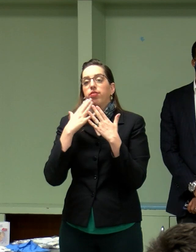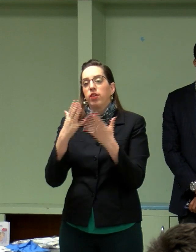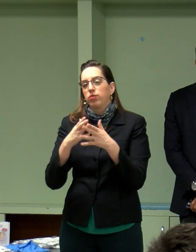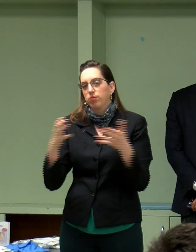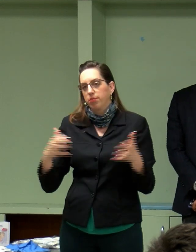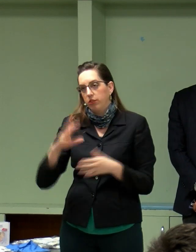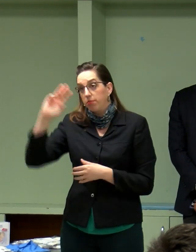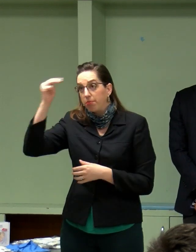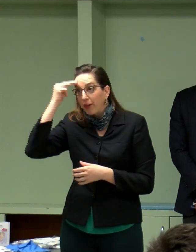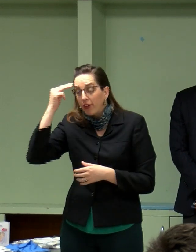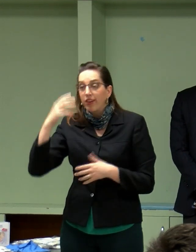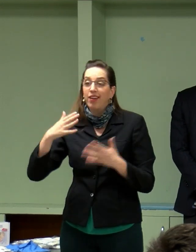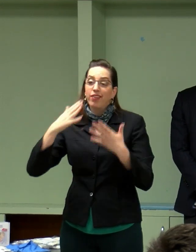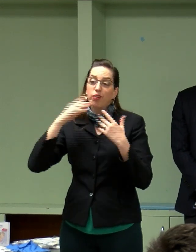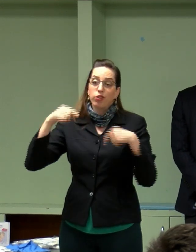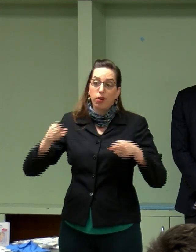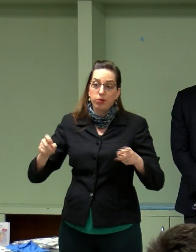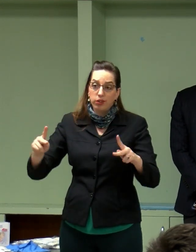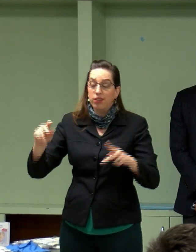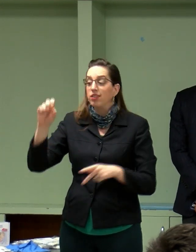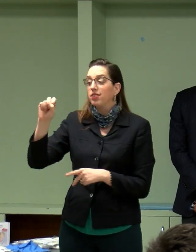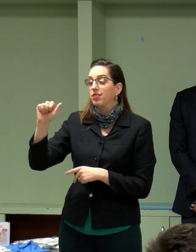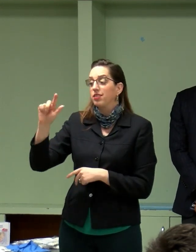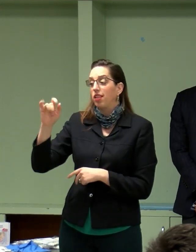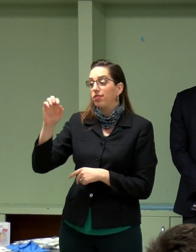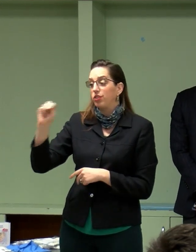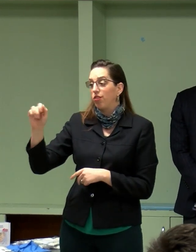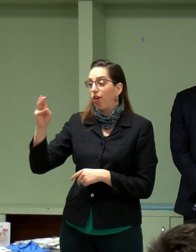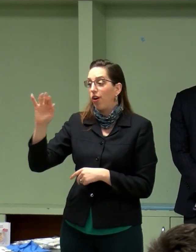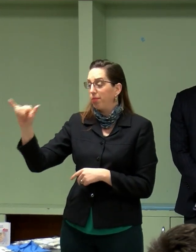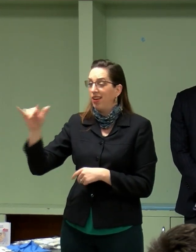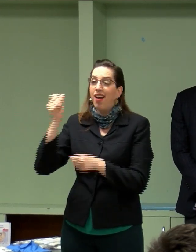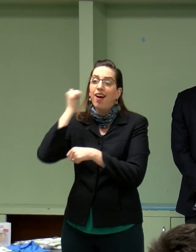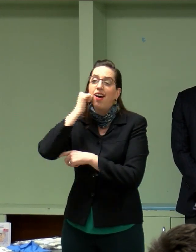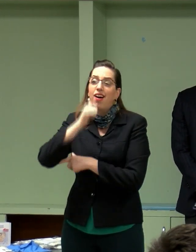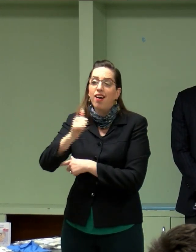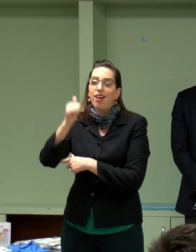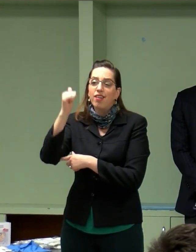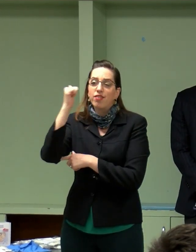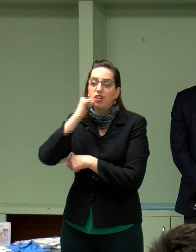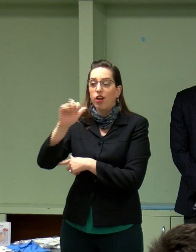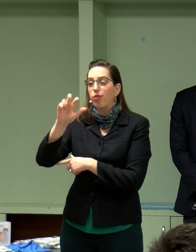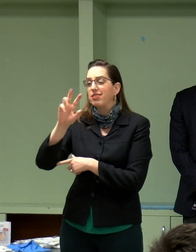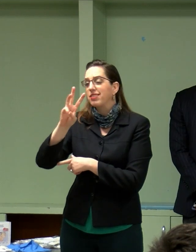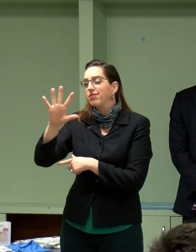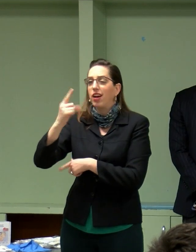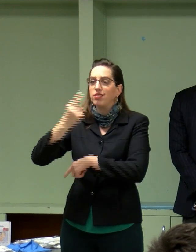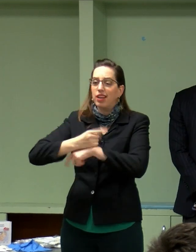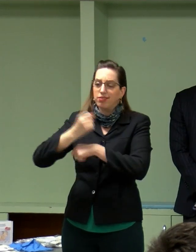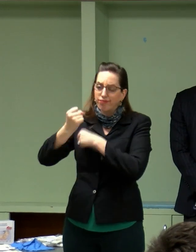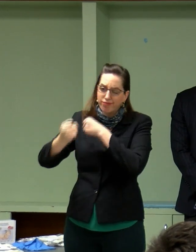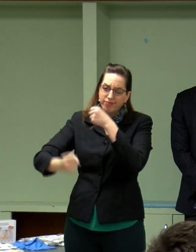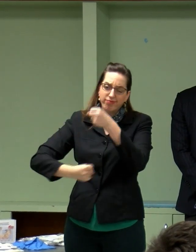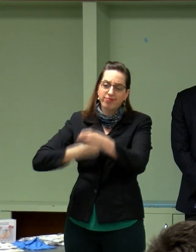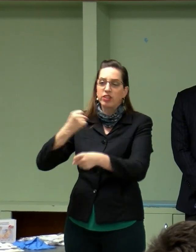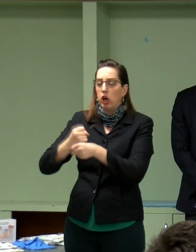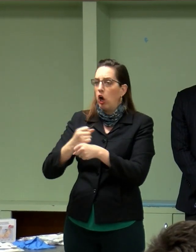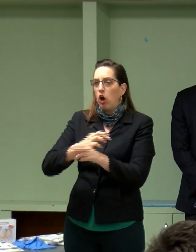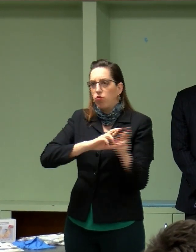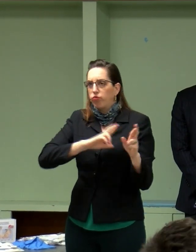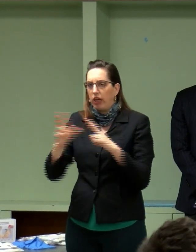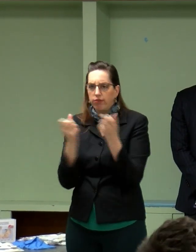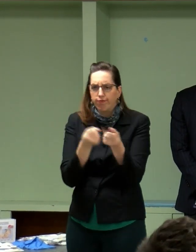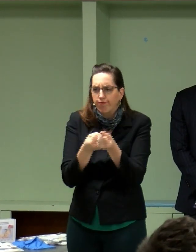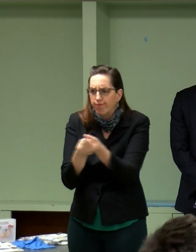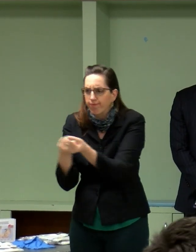Mayor, and thank you for this opportunity. The Salvation Army, each and every day, 365 days a year, is in the business of serving those who are at their greatest time of